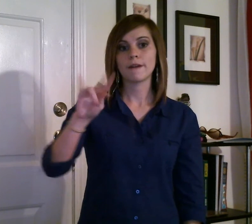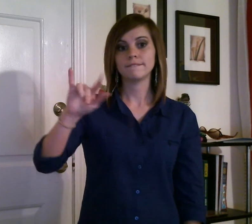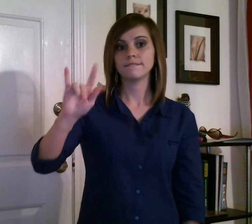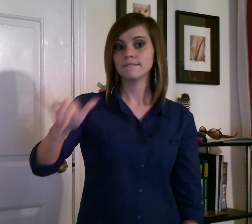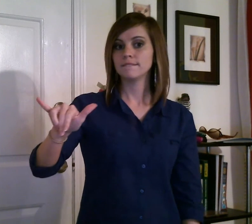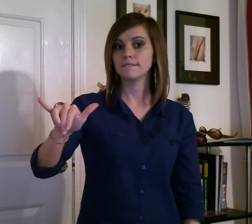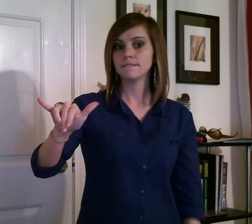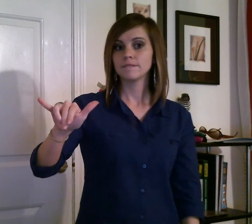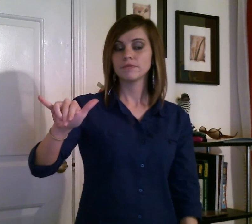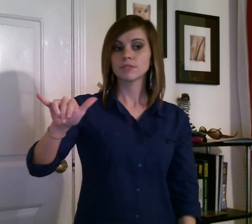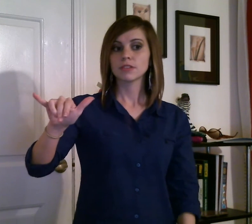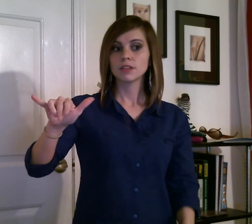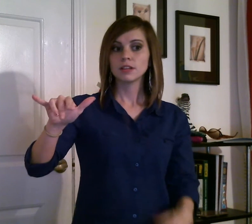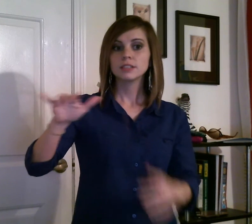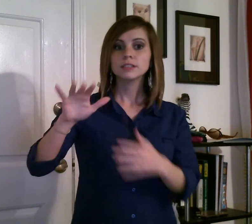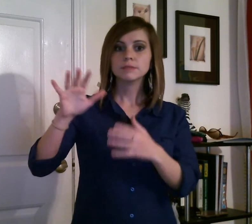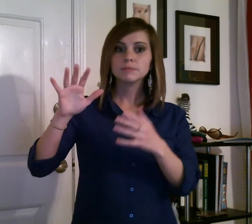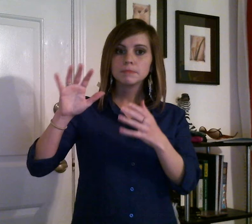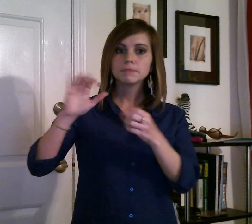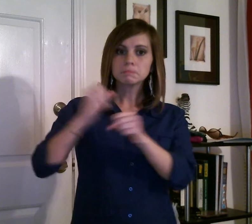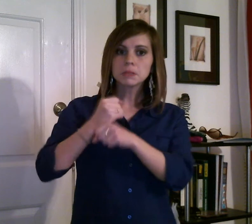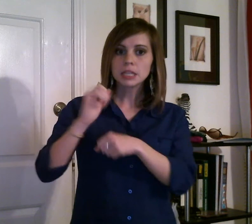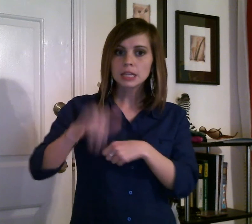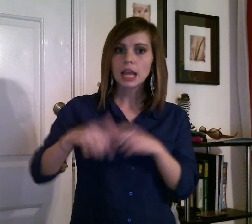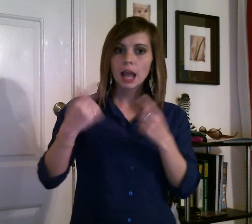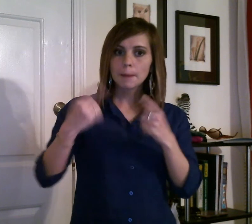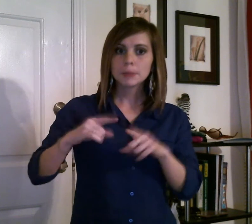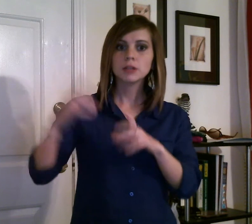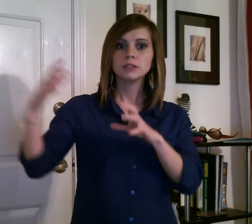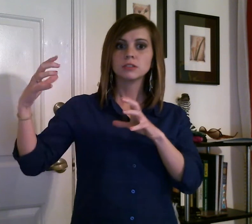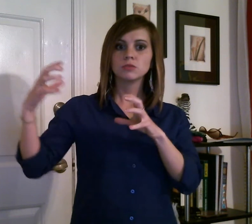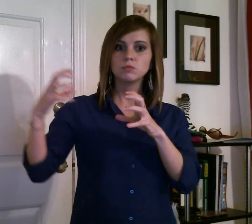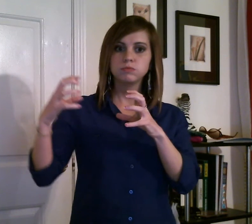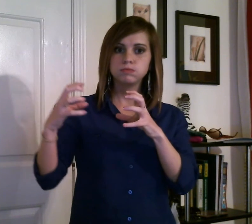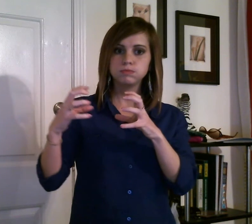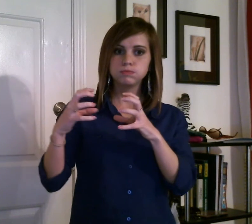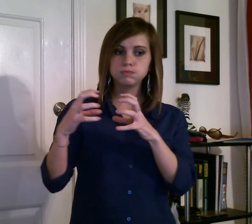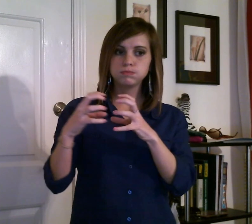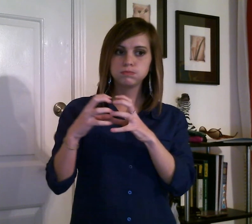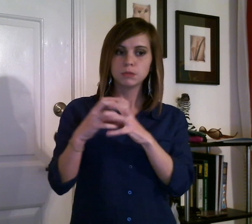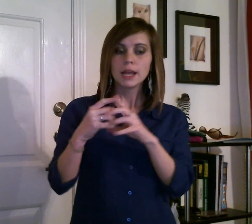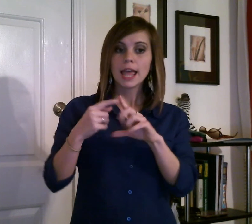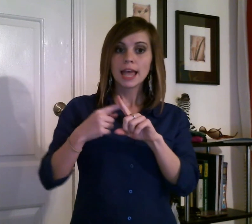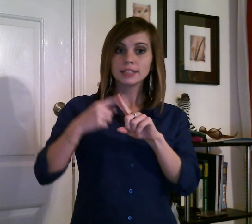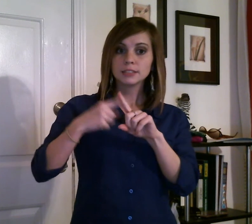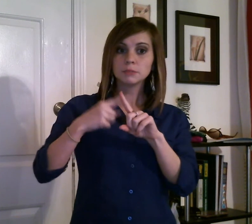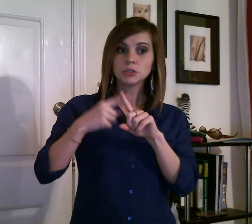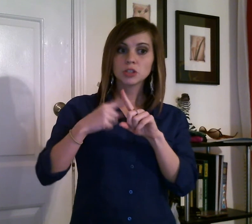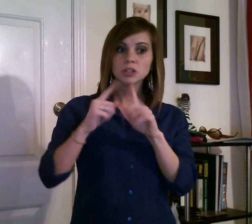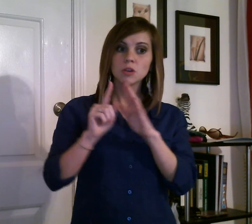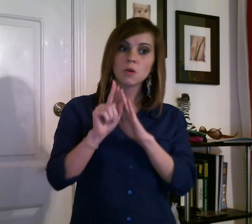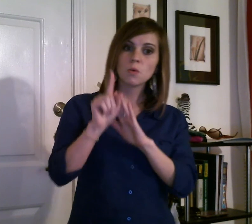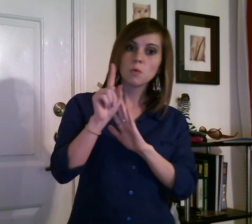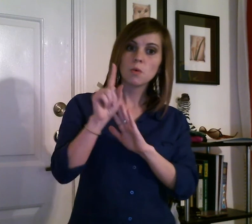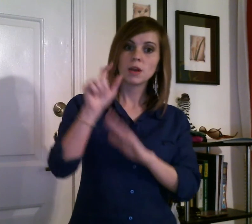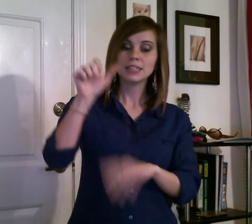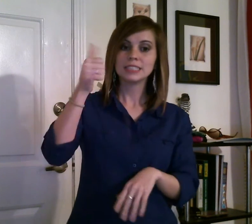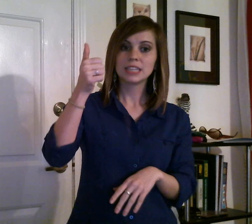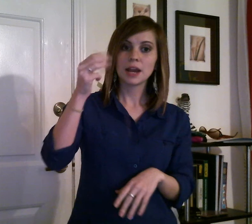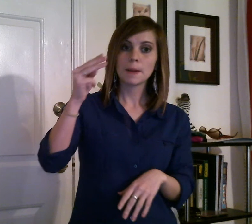our entire cloud. The temperature here is approaching 10 million Kelvin. And at